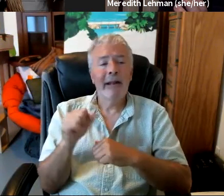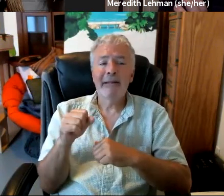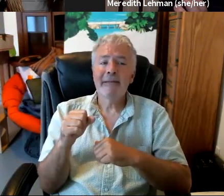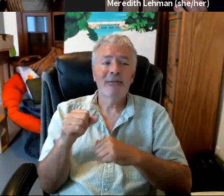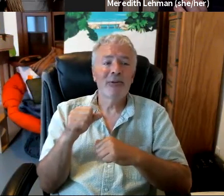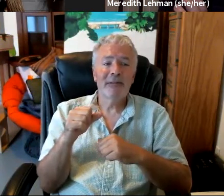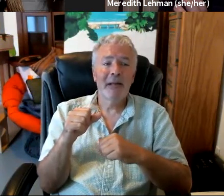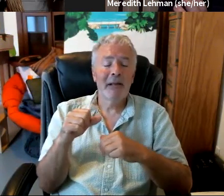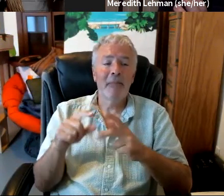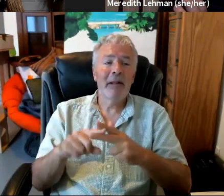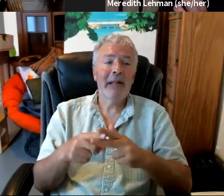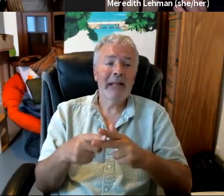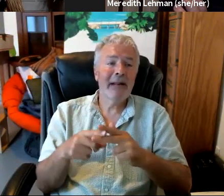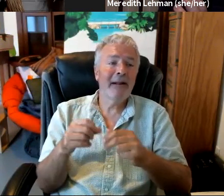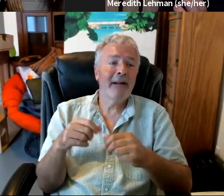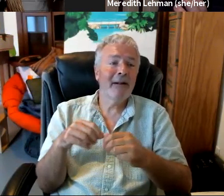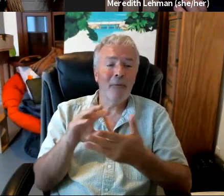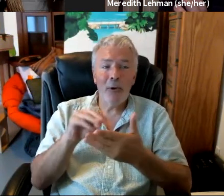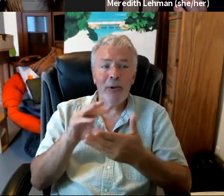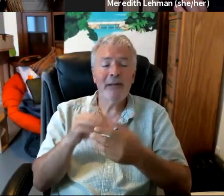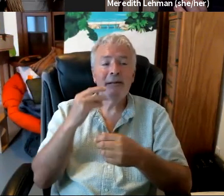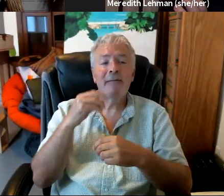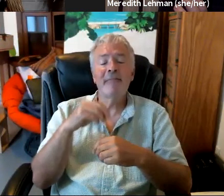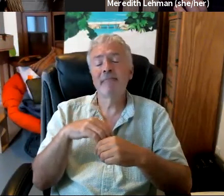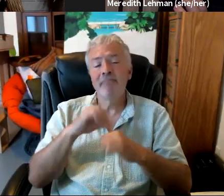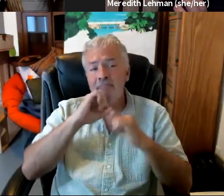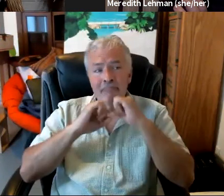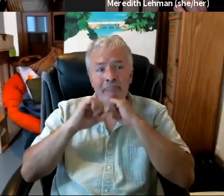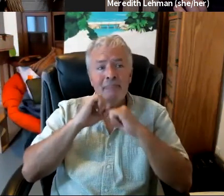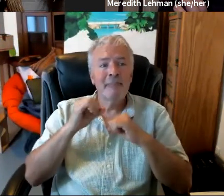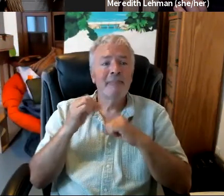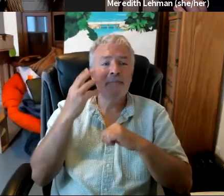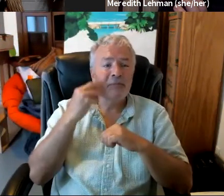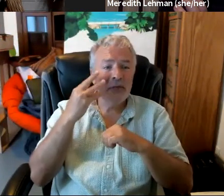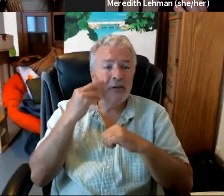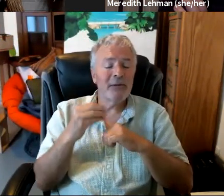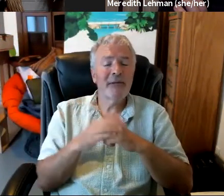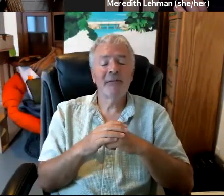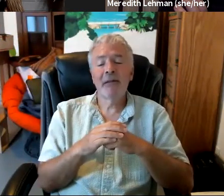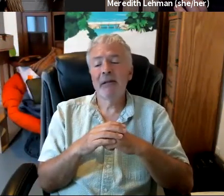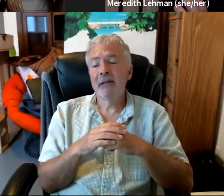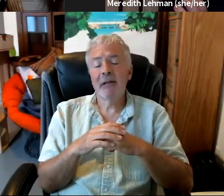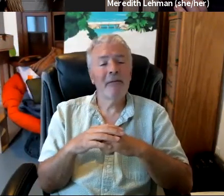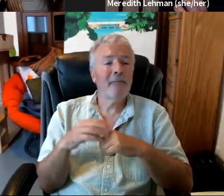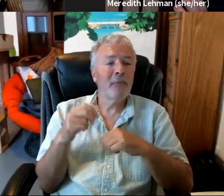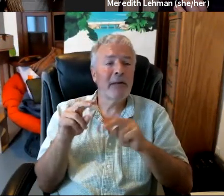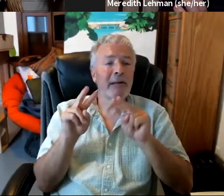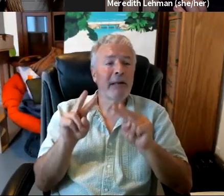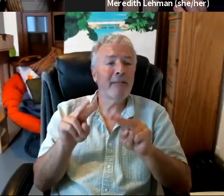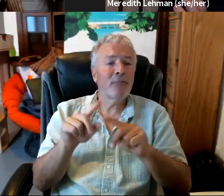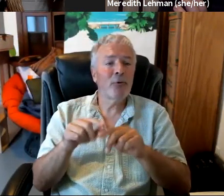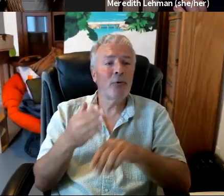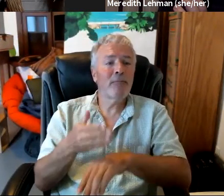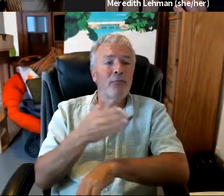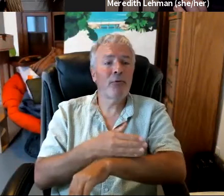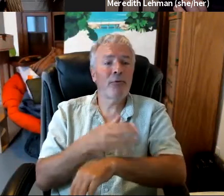kind within St. Louis if that were to happen. So, and we're starting here, so this is great. And there will, of course, be some trials